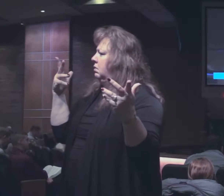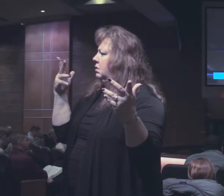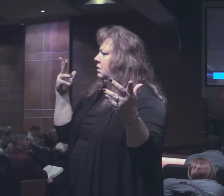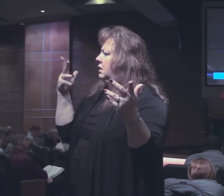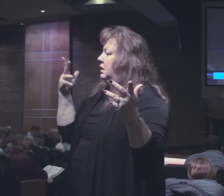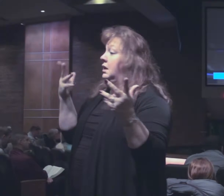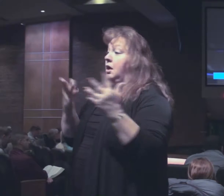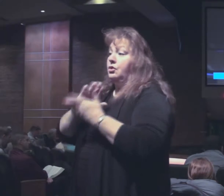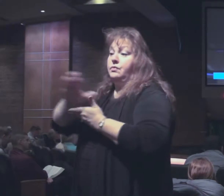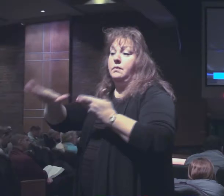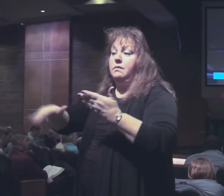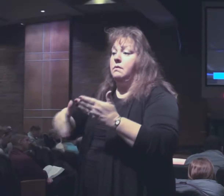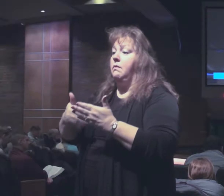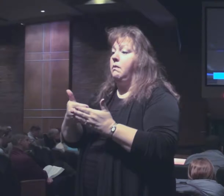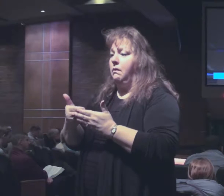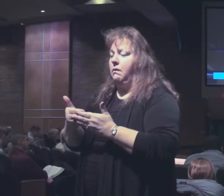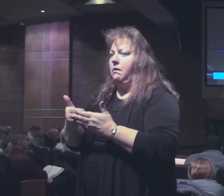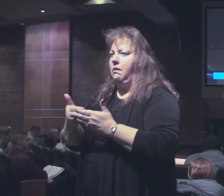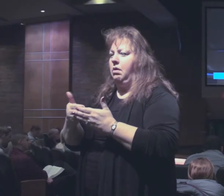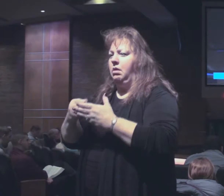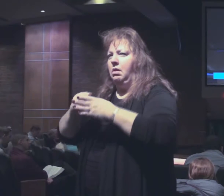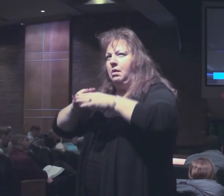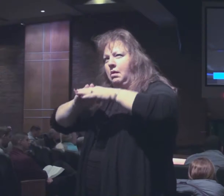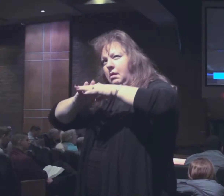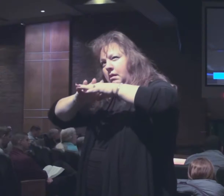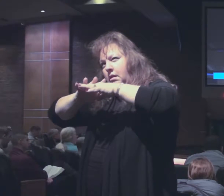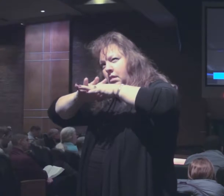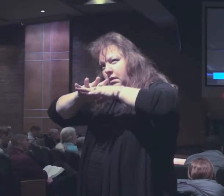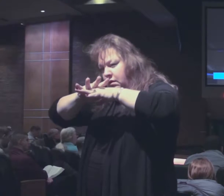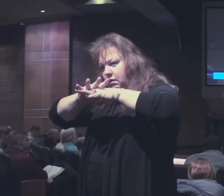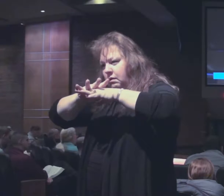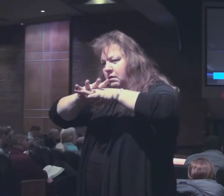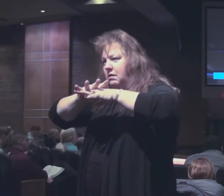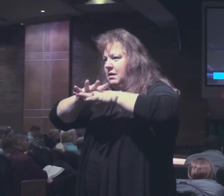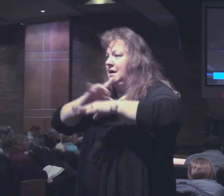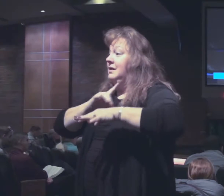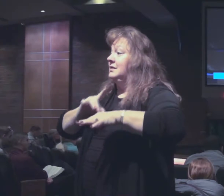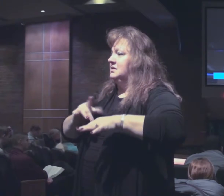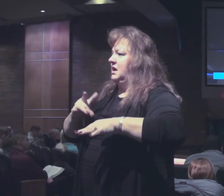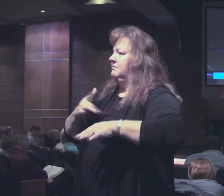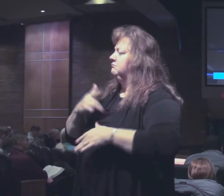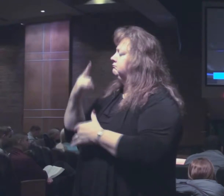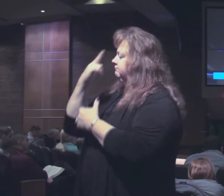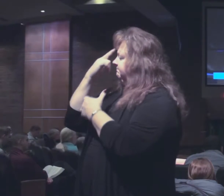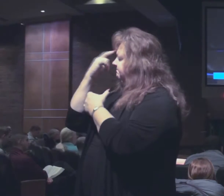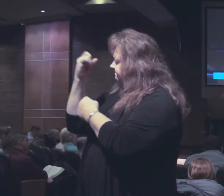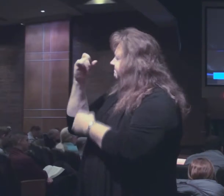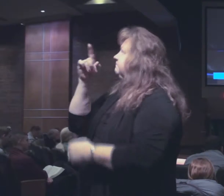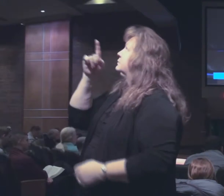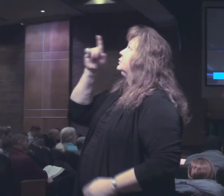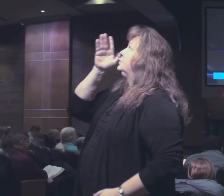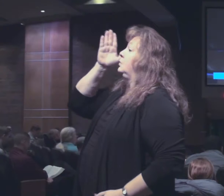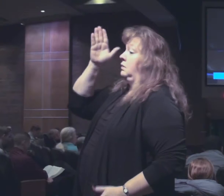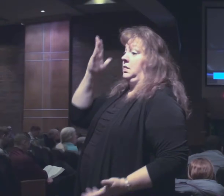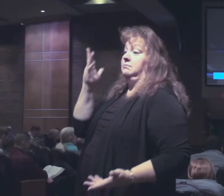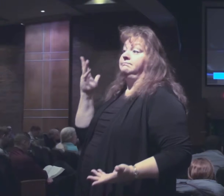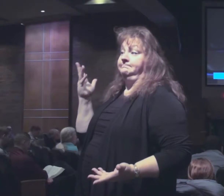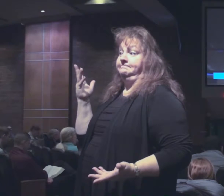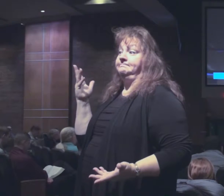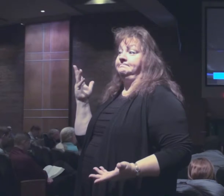And in it all, there is a pervading confidence that David has in God.